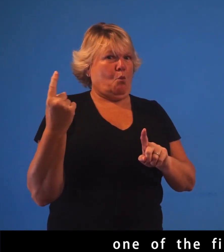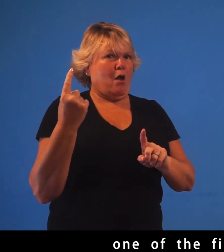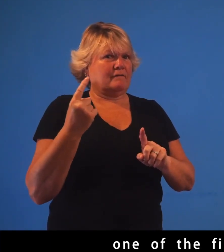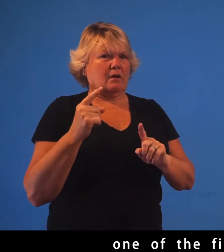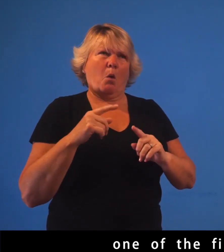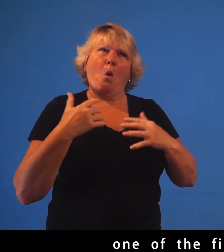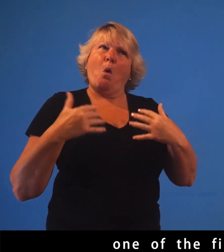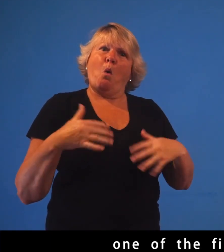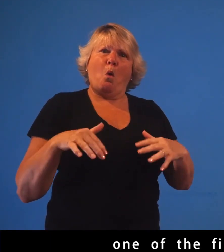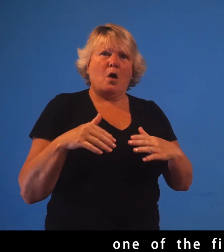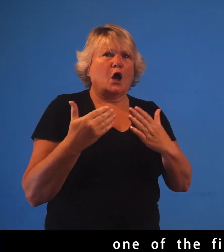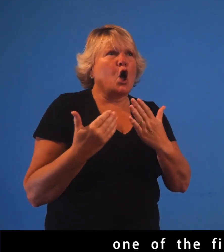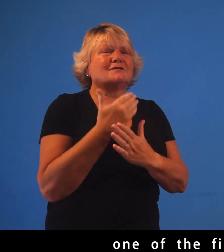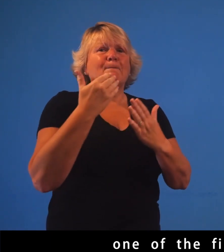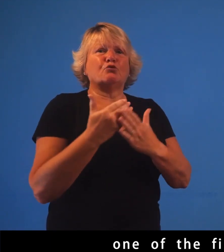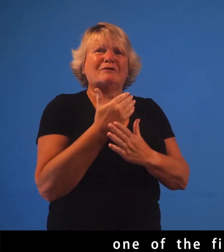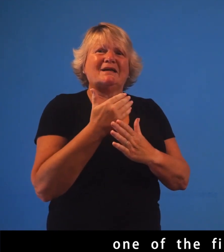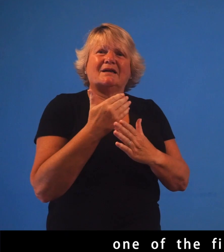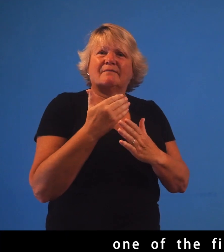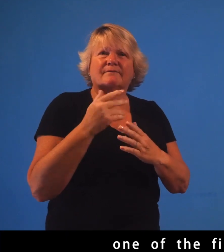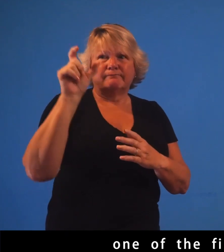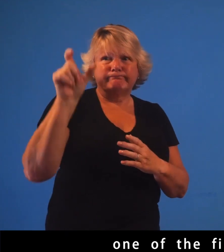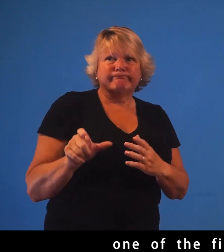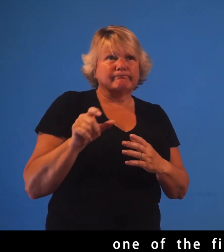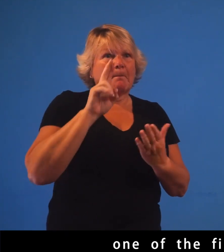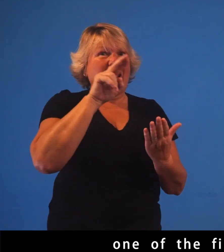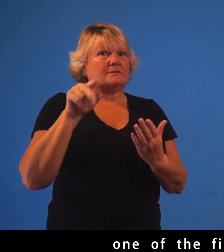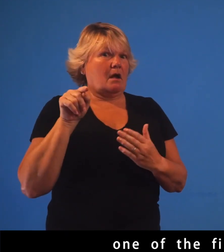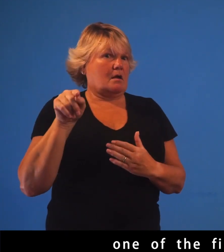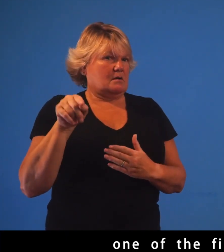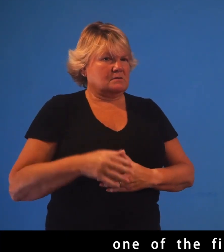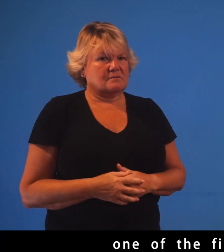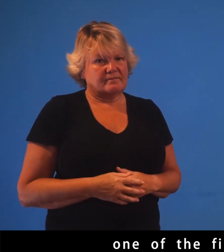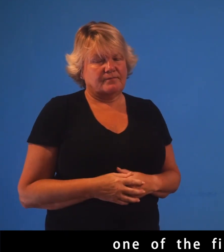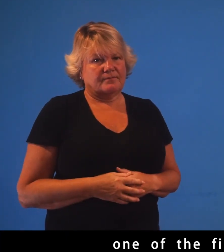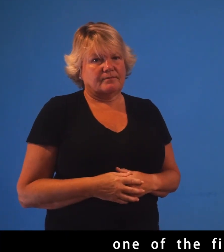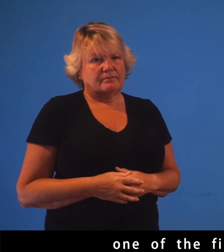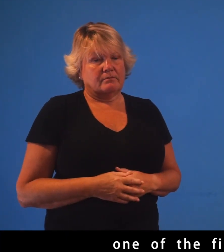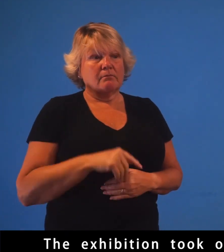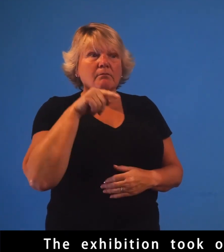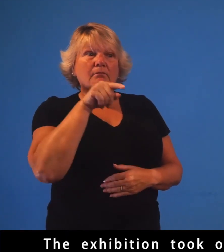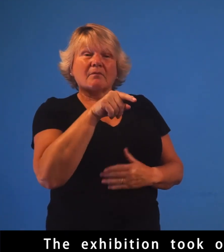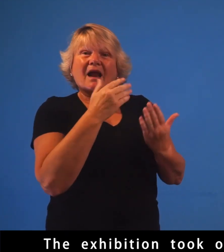One of the finest contemporary figure painters in the United Kingdom.